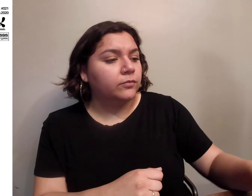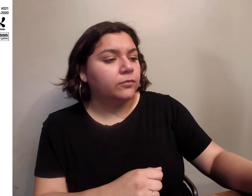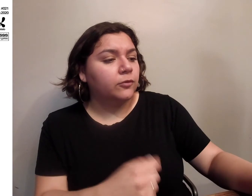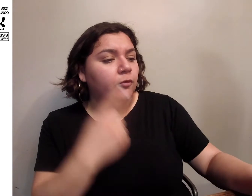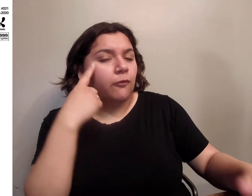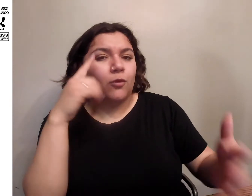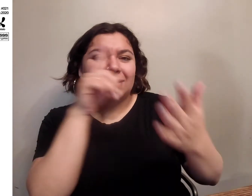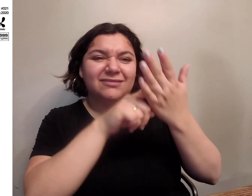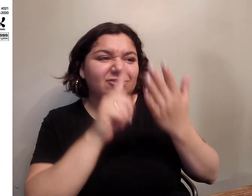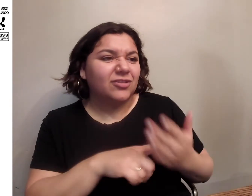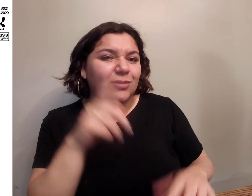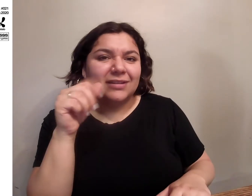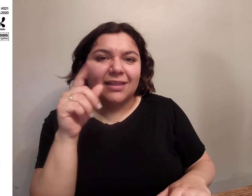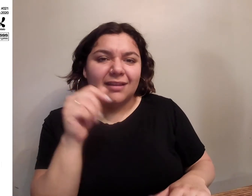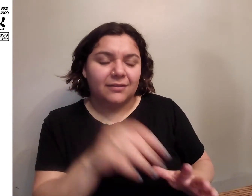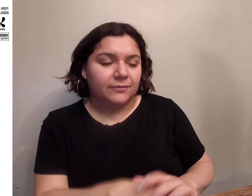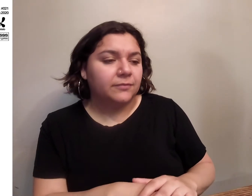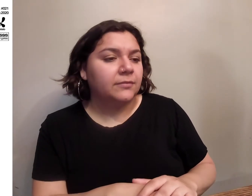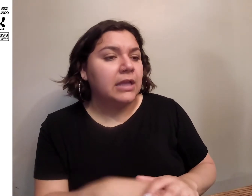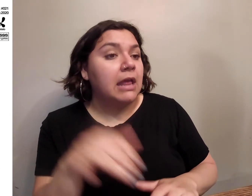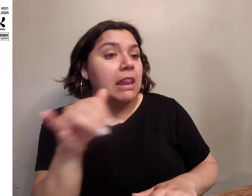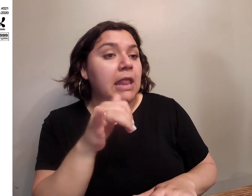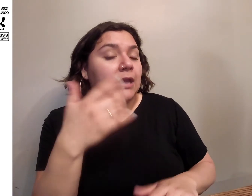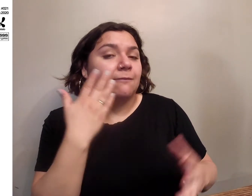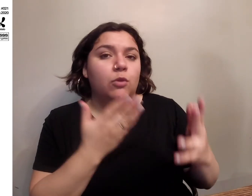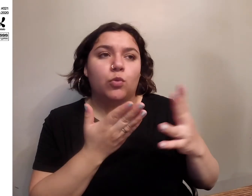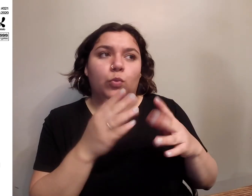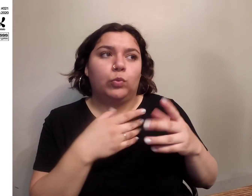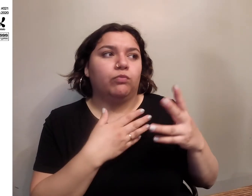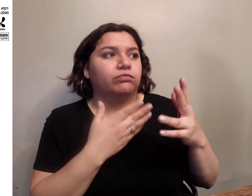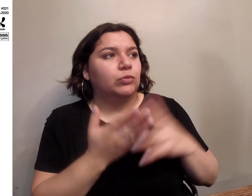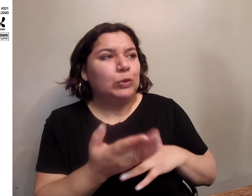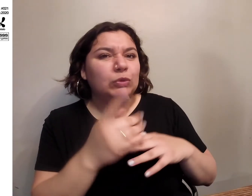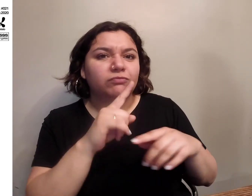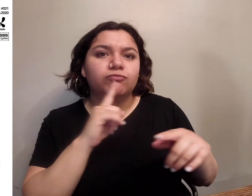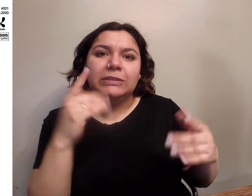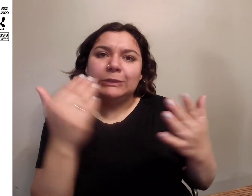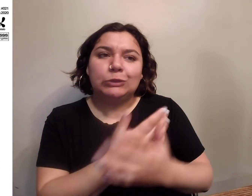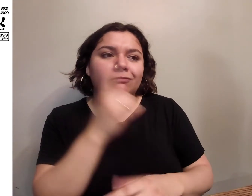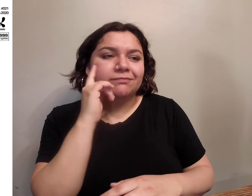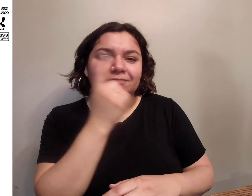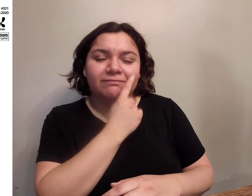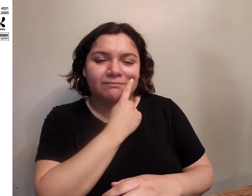discover LA as if through fresh eyes, as if